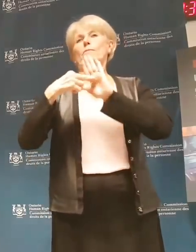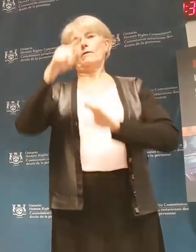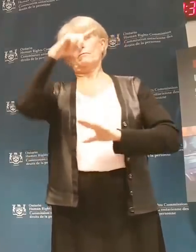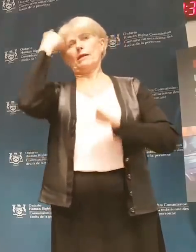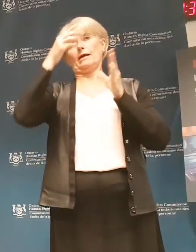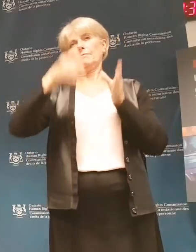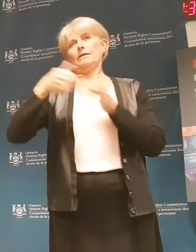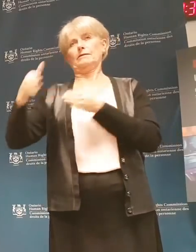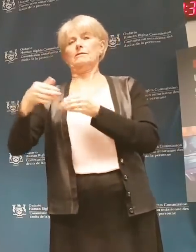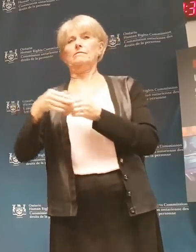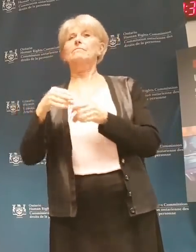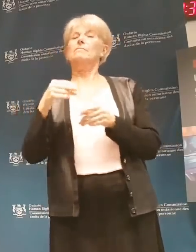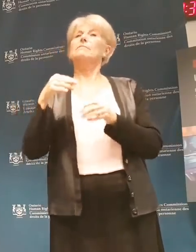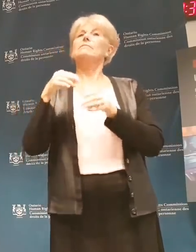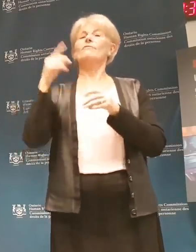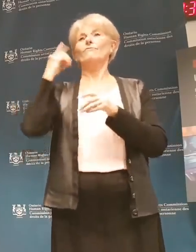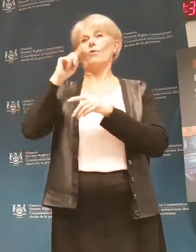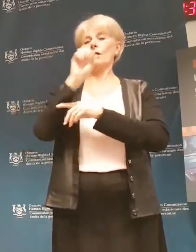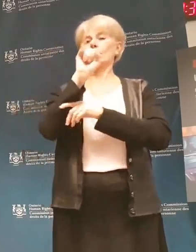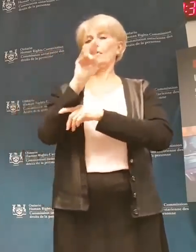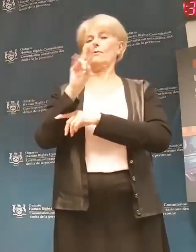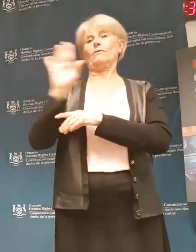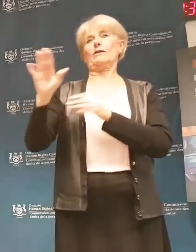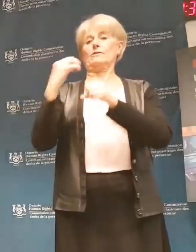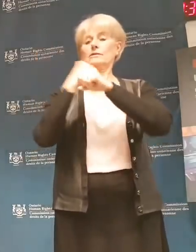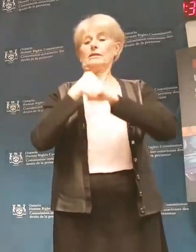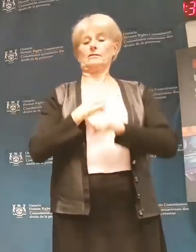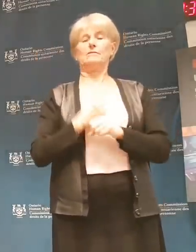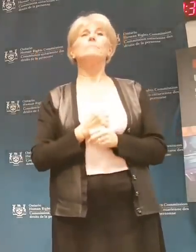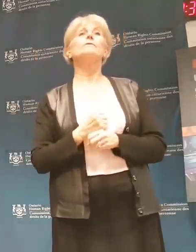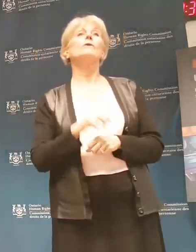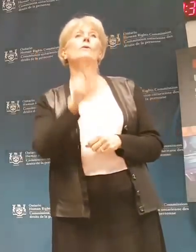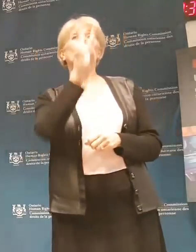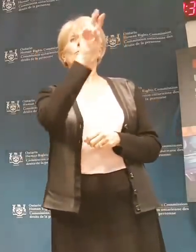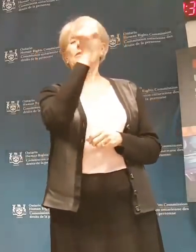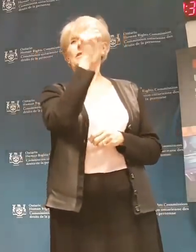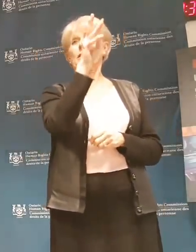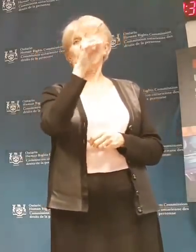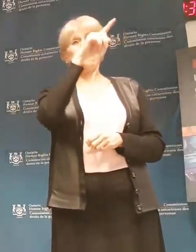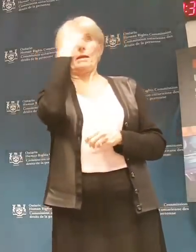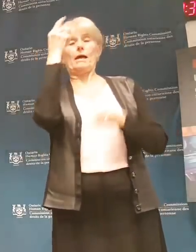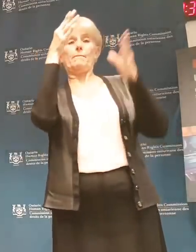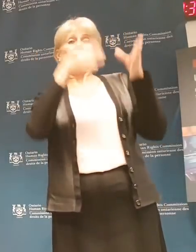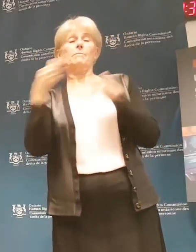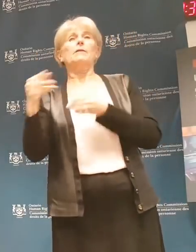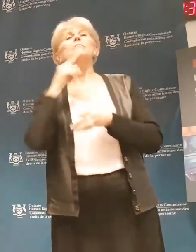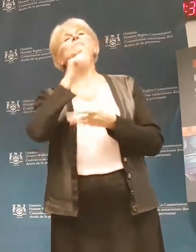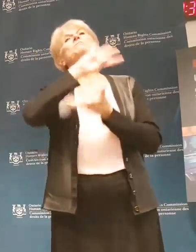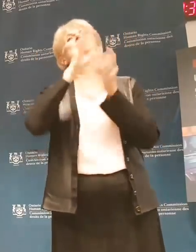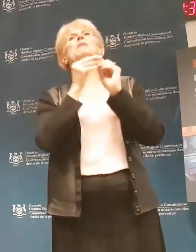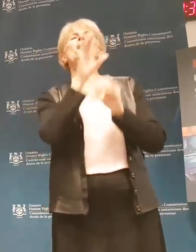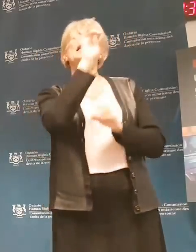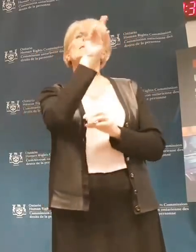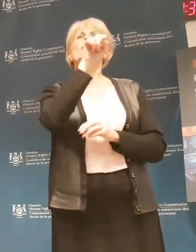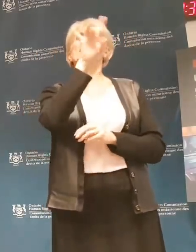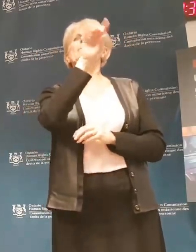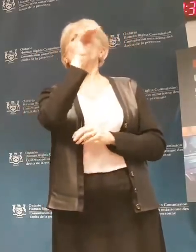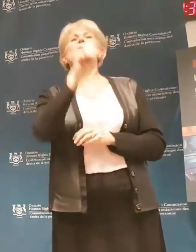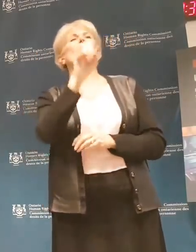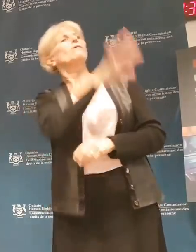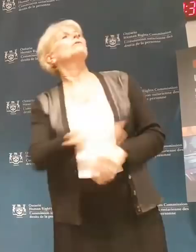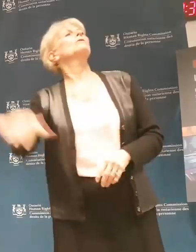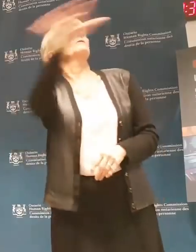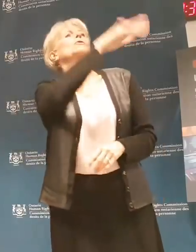Black people in the SIU statistics. In 2016, Black people made up approximately 8.8% of